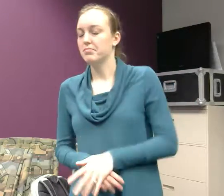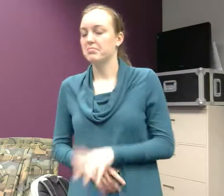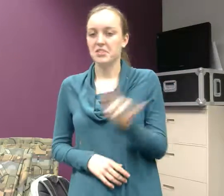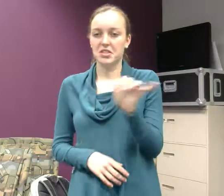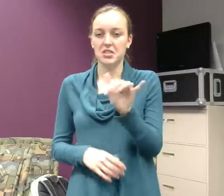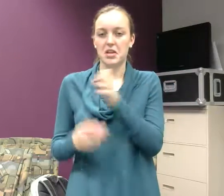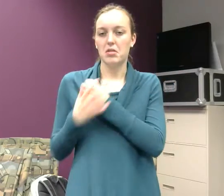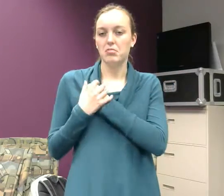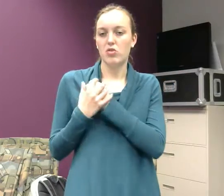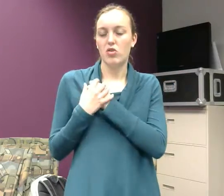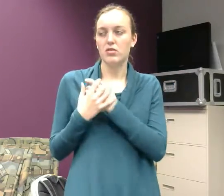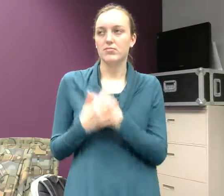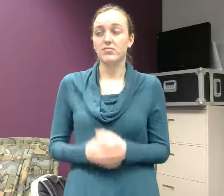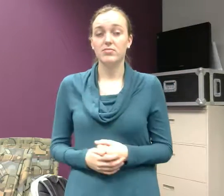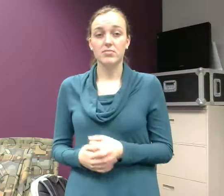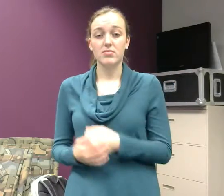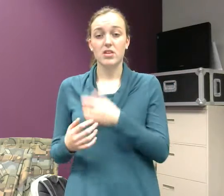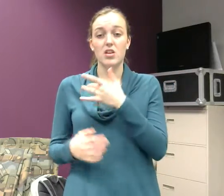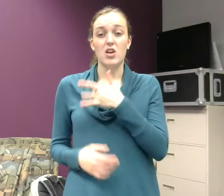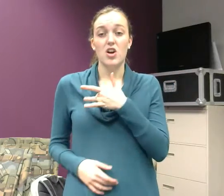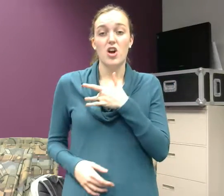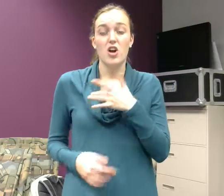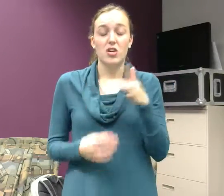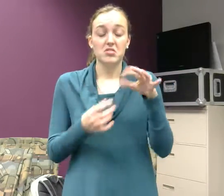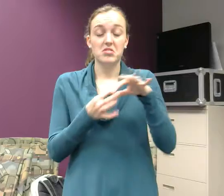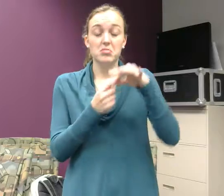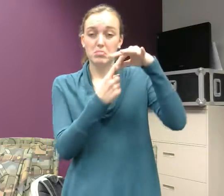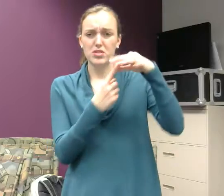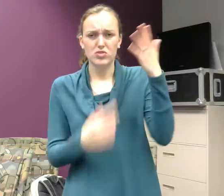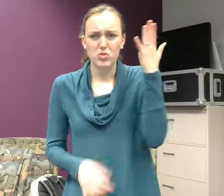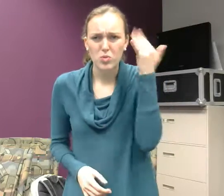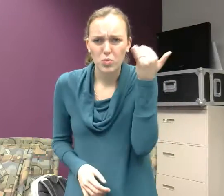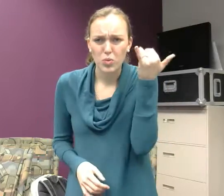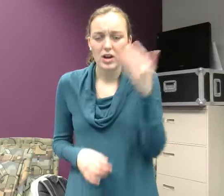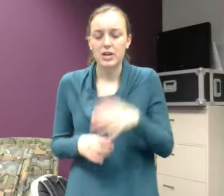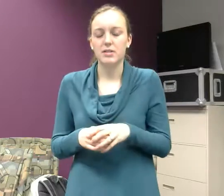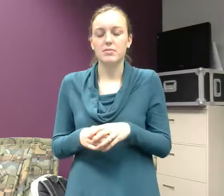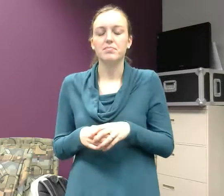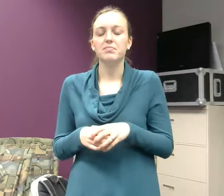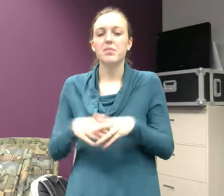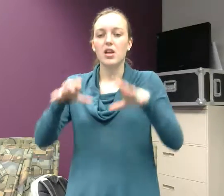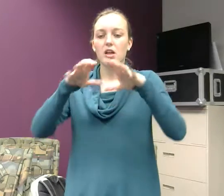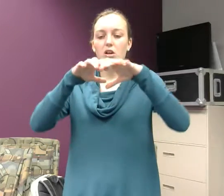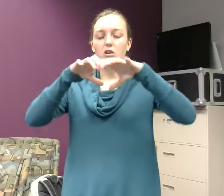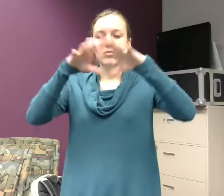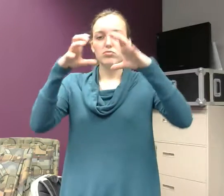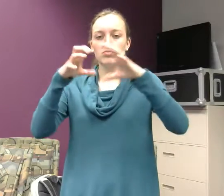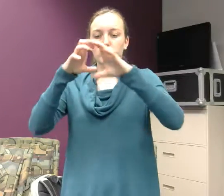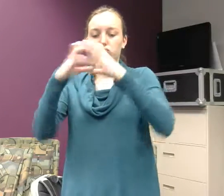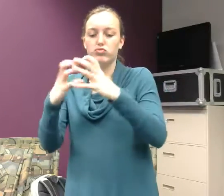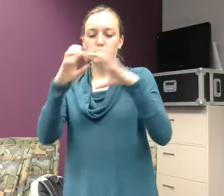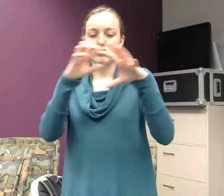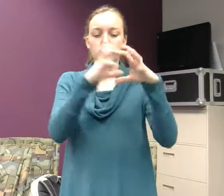that it has 4 chambers, kind of like rooms. And these 4